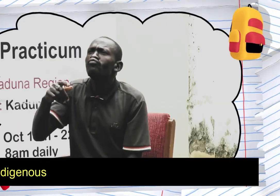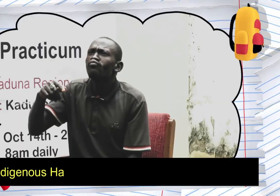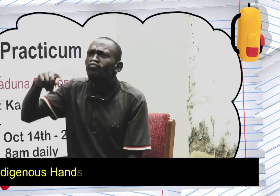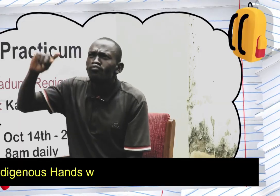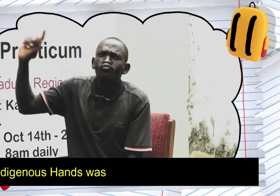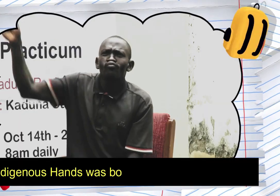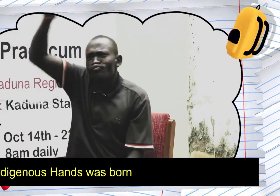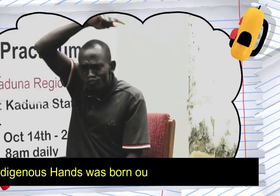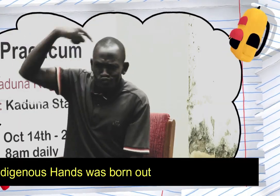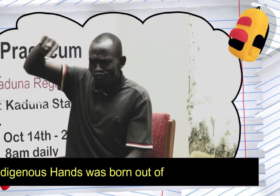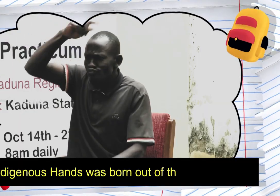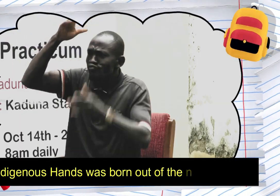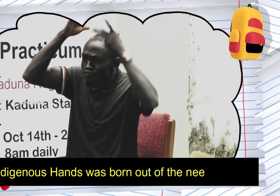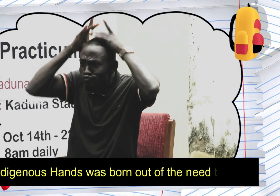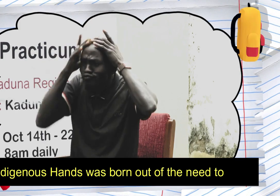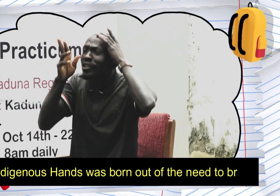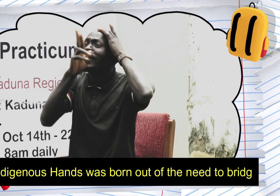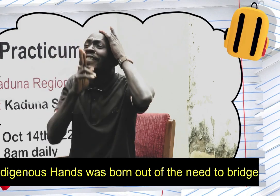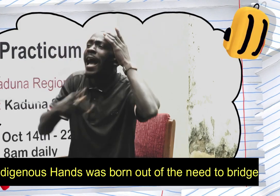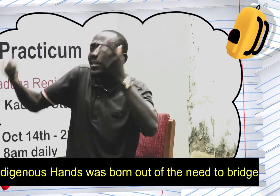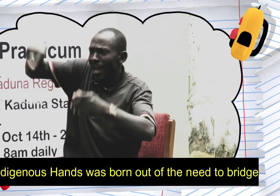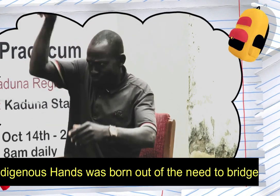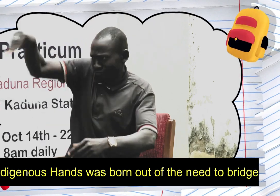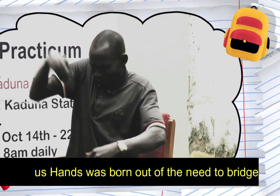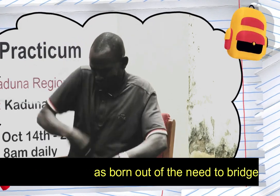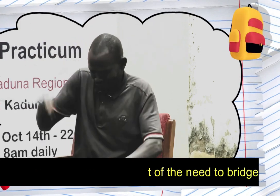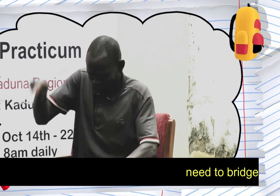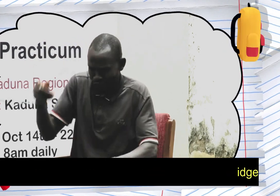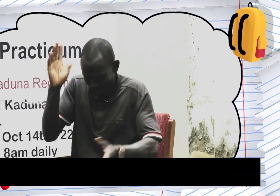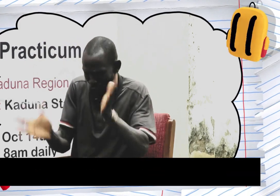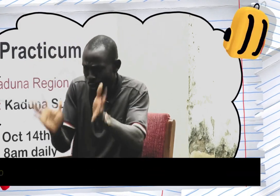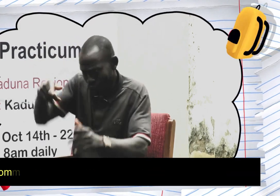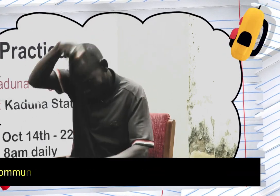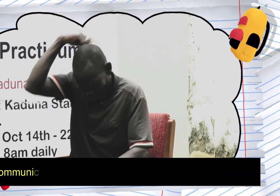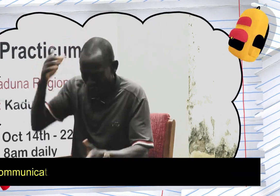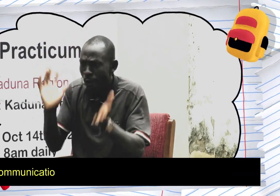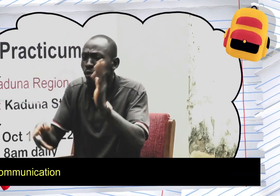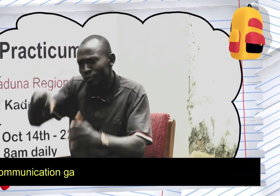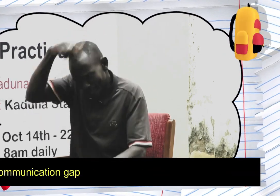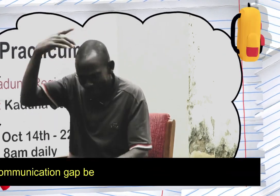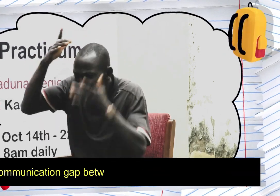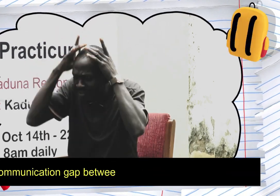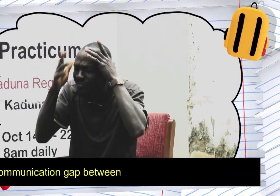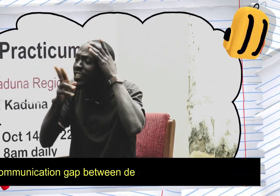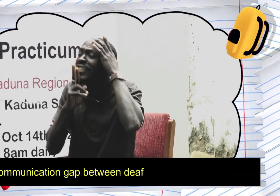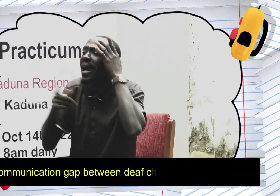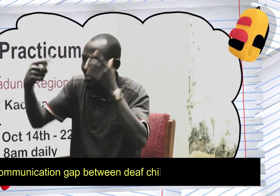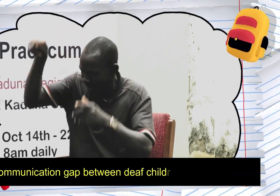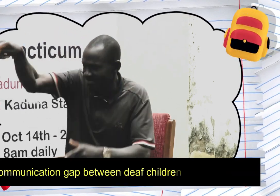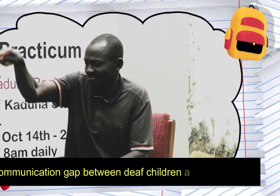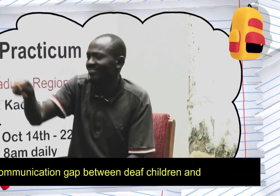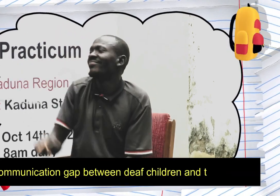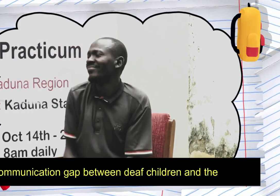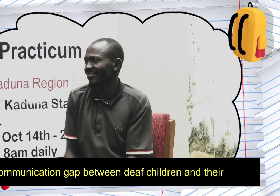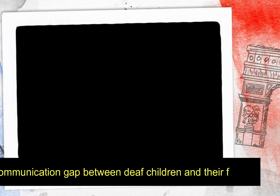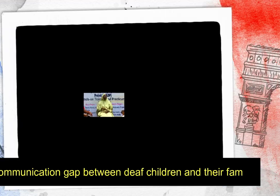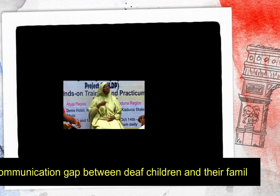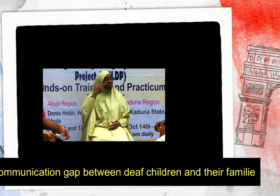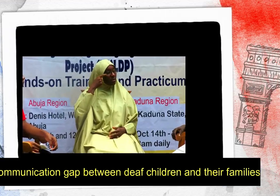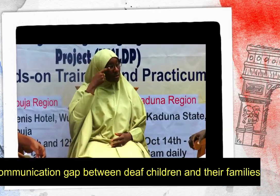Indigenous Hands was born out of the need to bridge the communication gap between deaf children and their